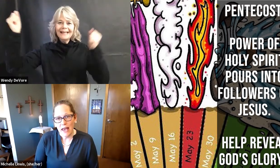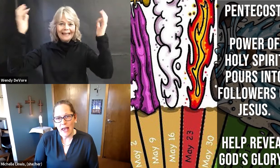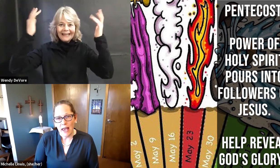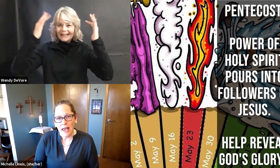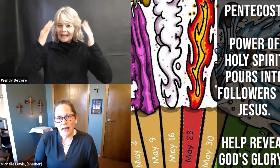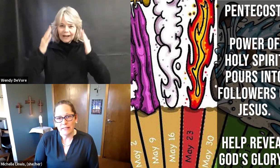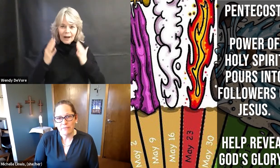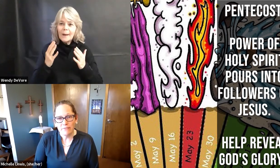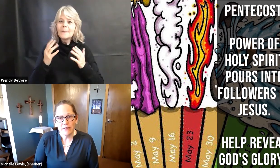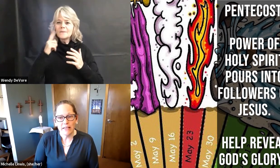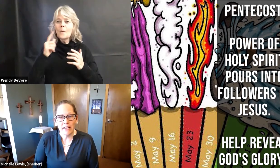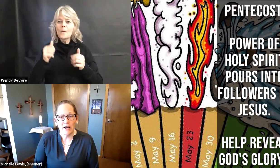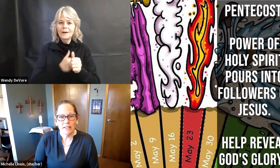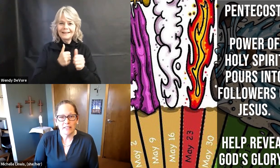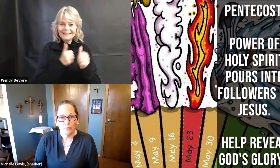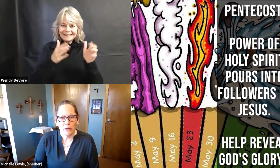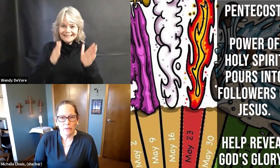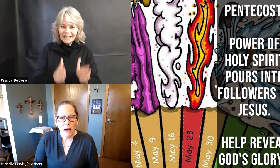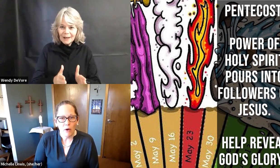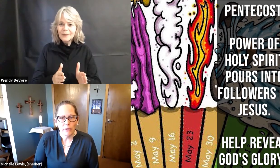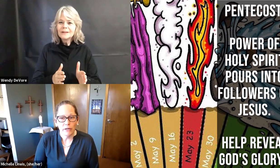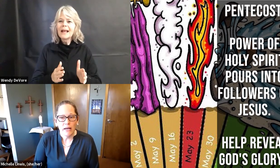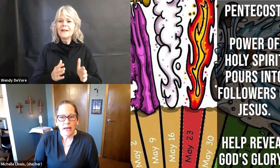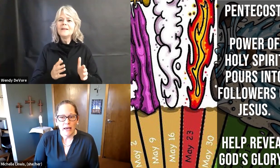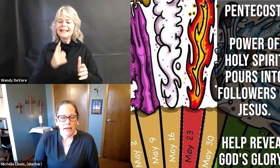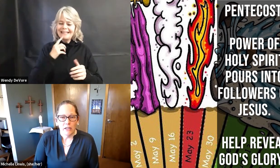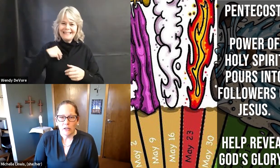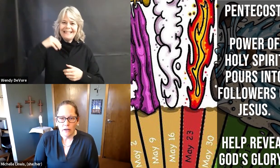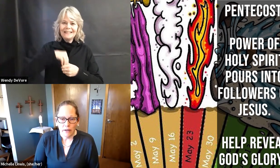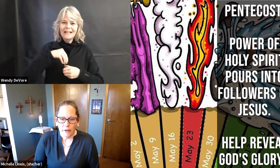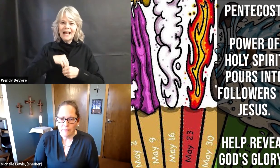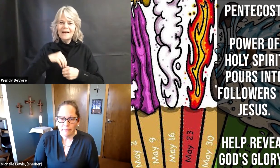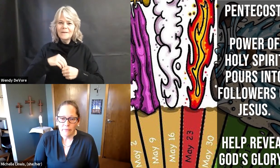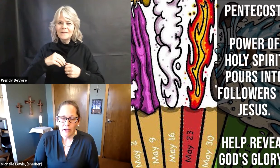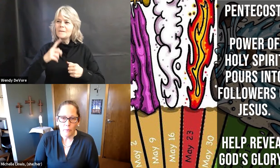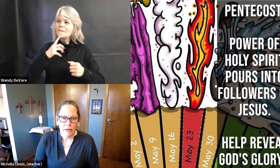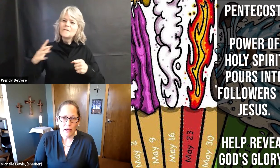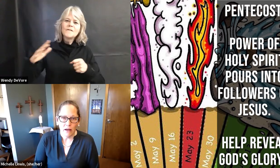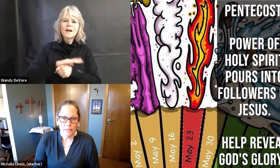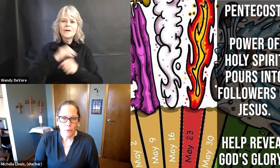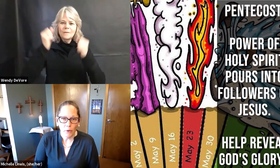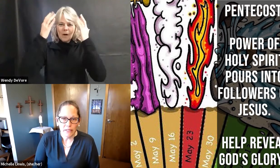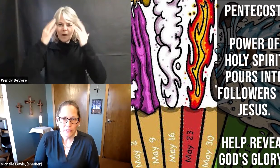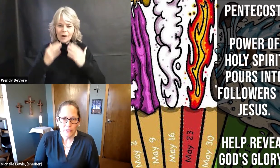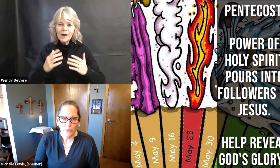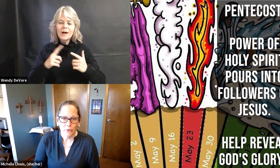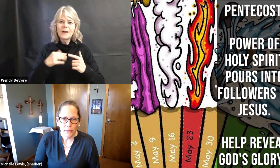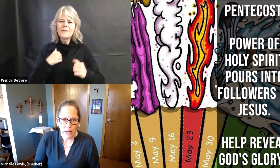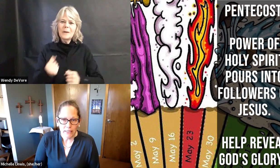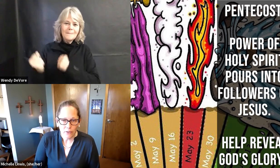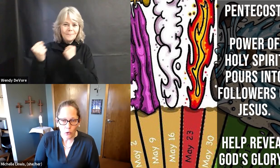Jesus and filling us with power and helping us point